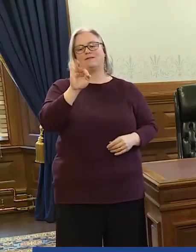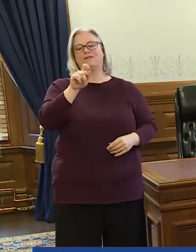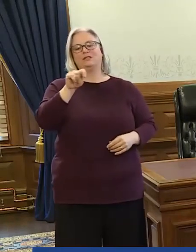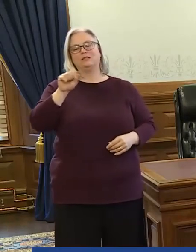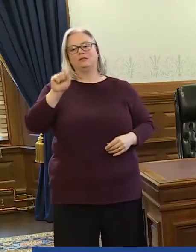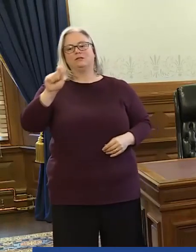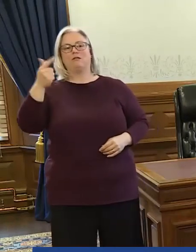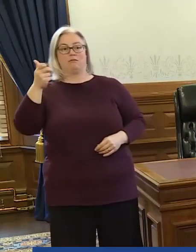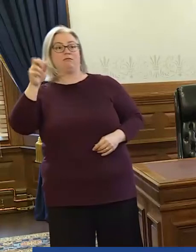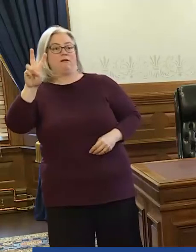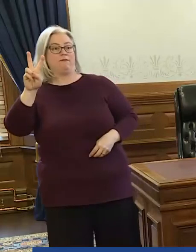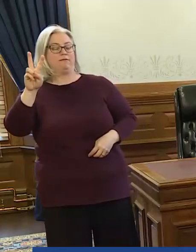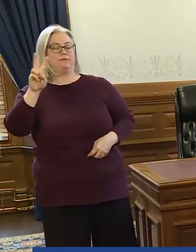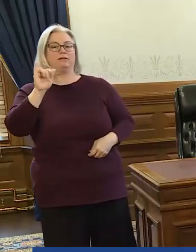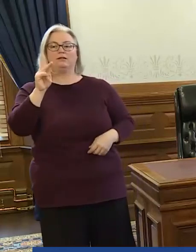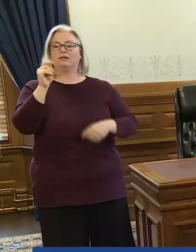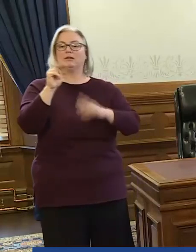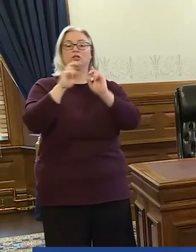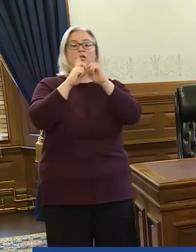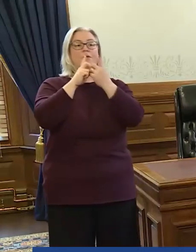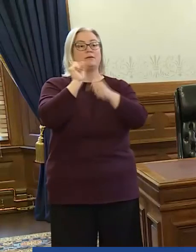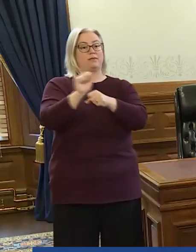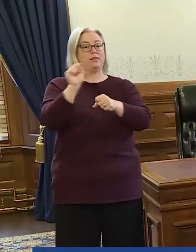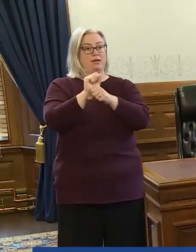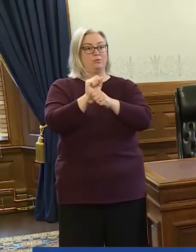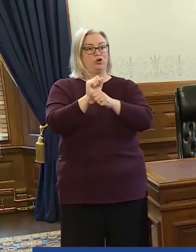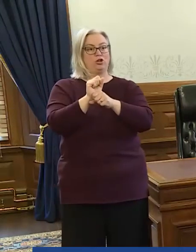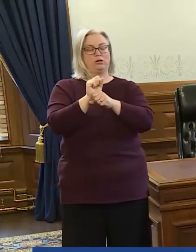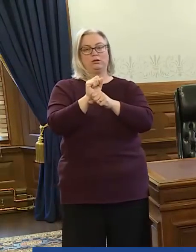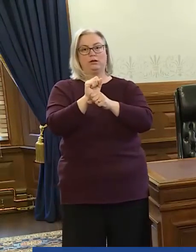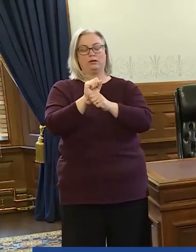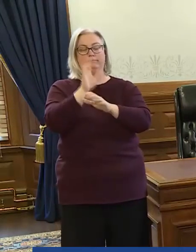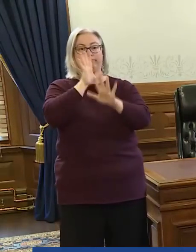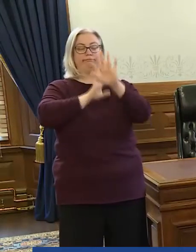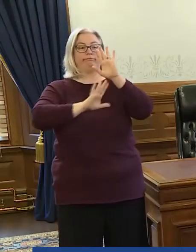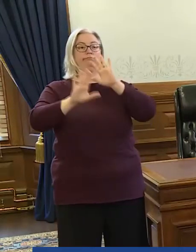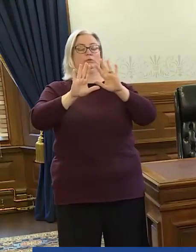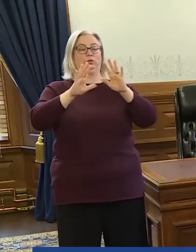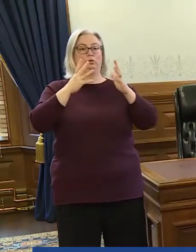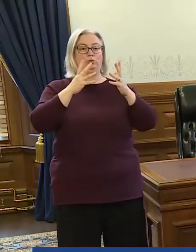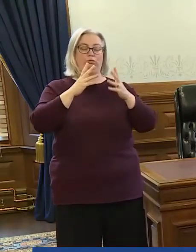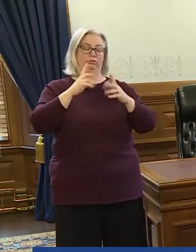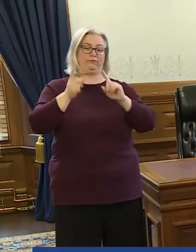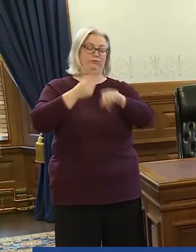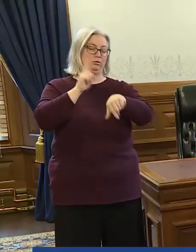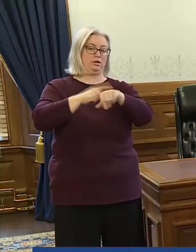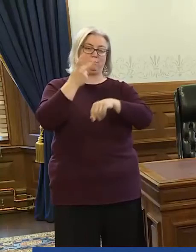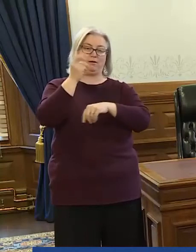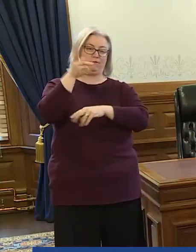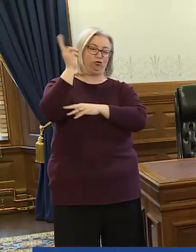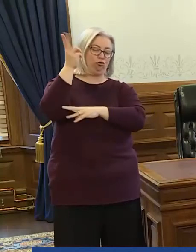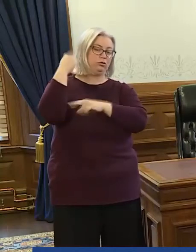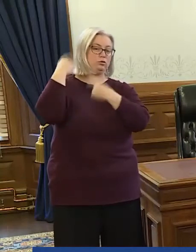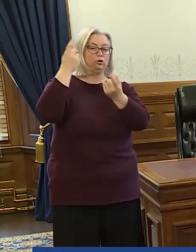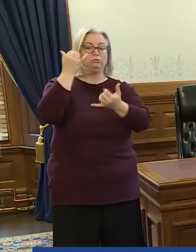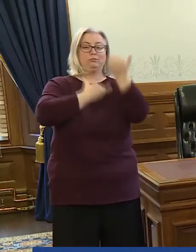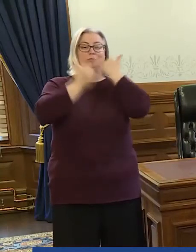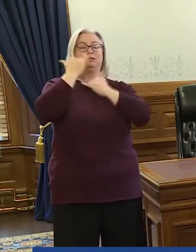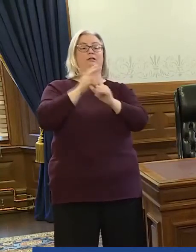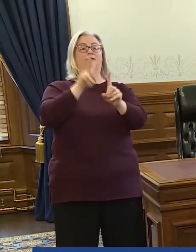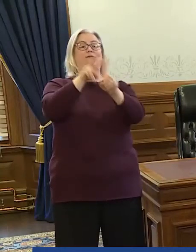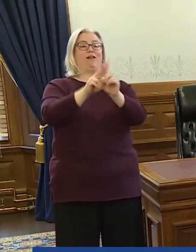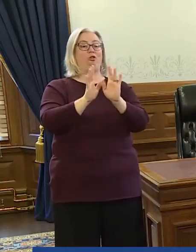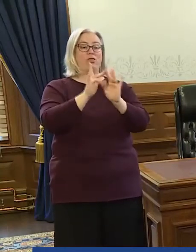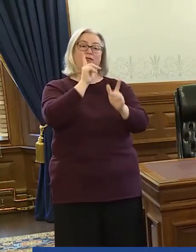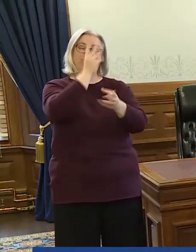getkansasbenefits.gov. As the Kansas Department of Labor copes with an unprecedented influx of new claims, filing online is